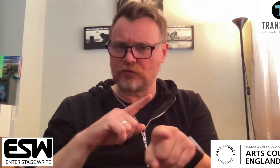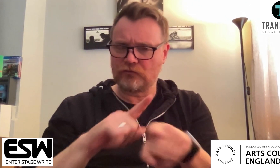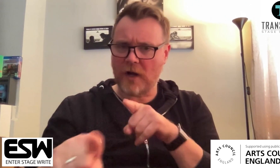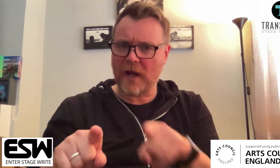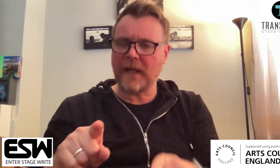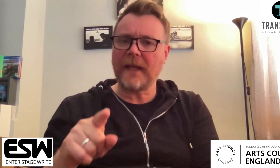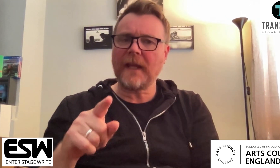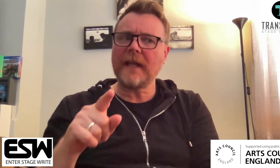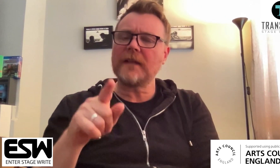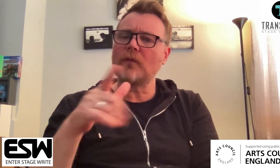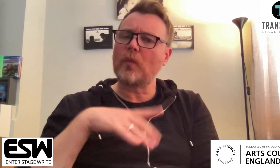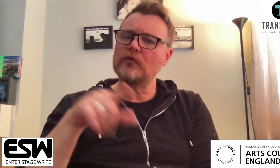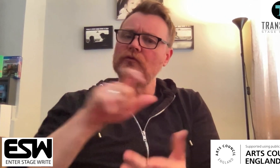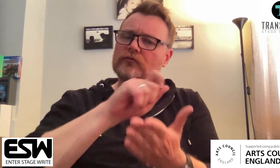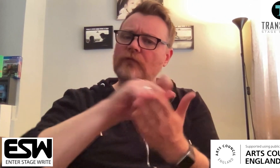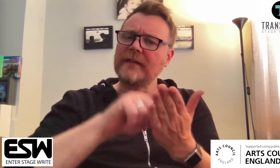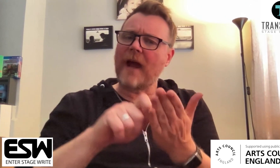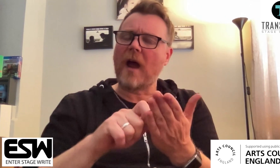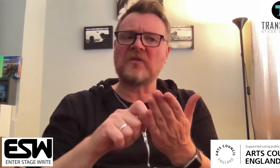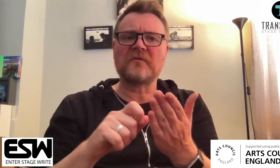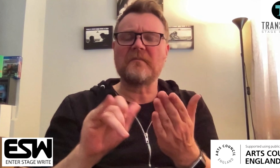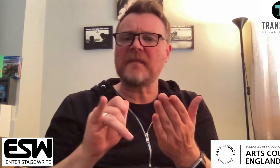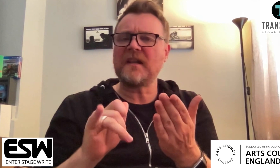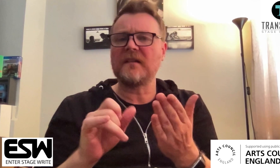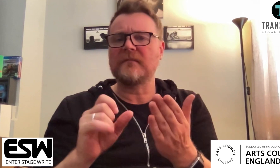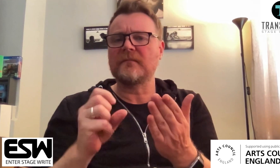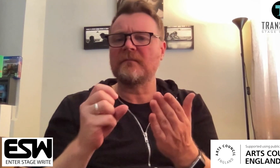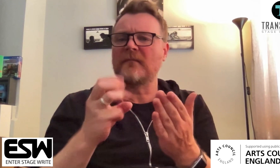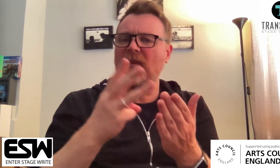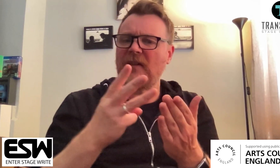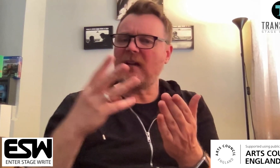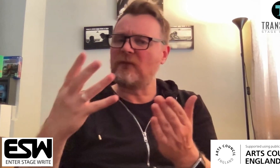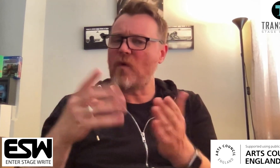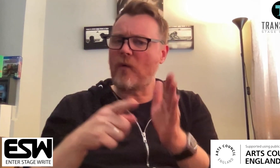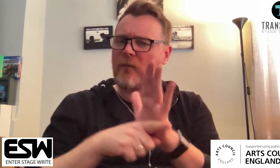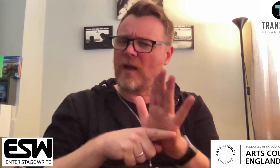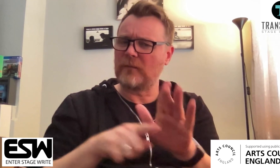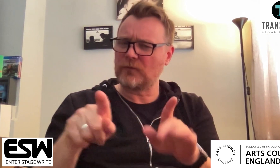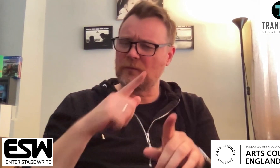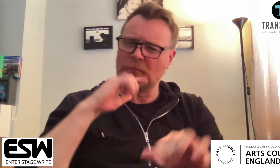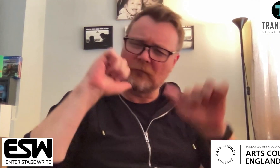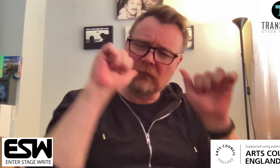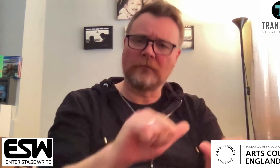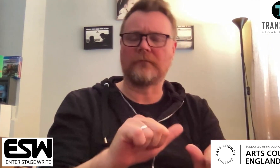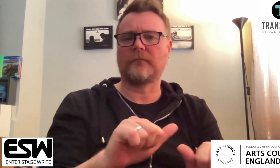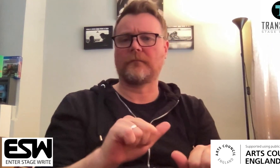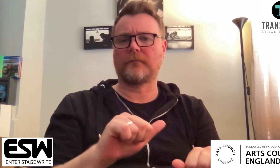Next activity I want you to try is I want you to write down maybe 3 or 4 films that you